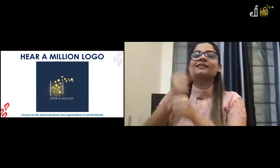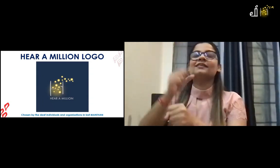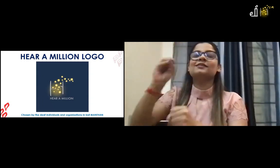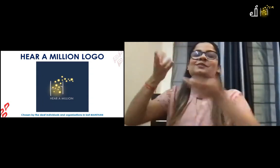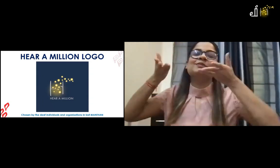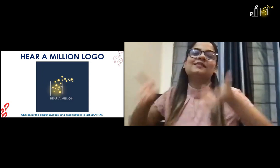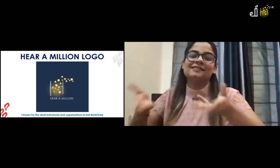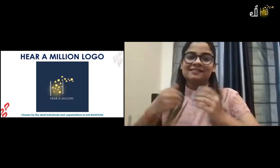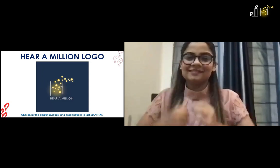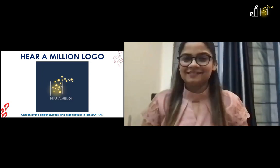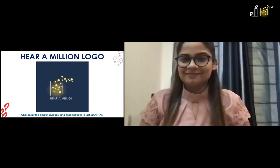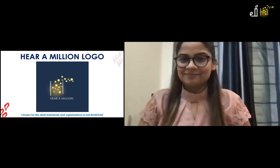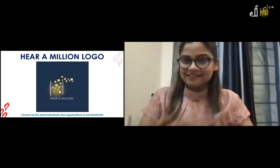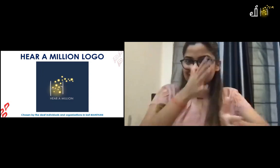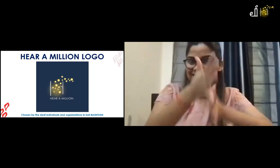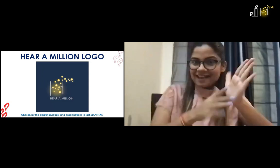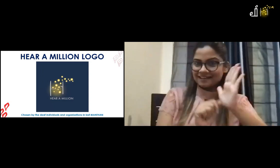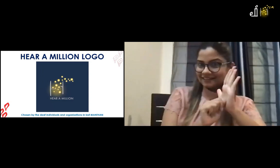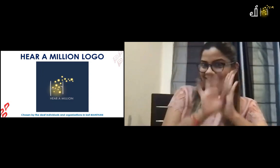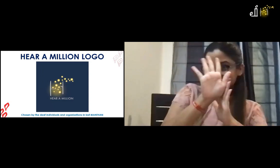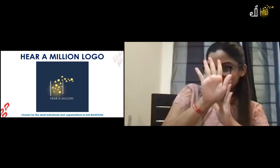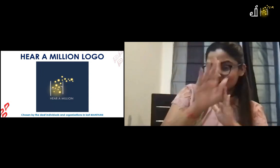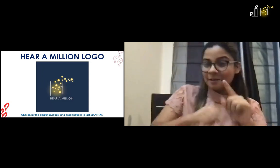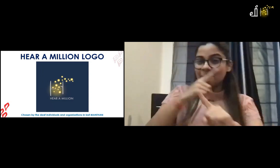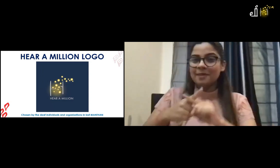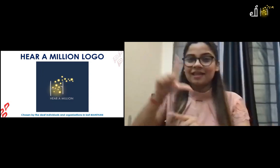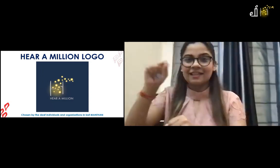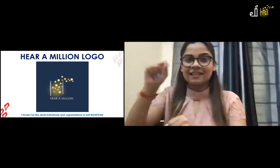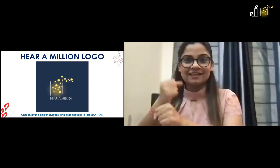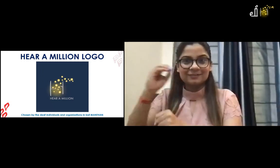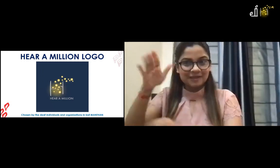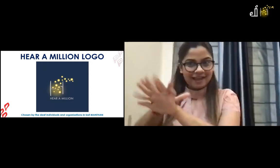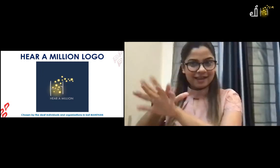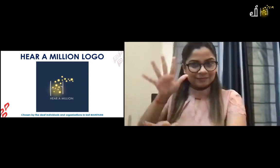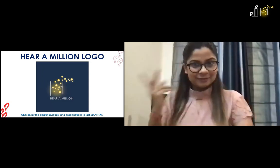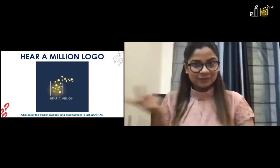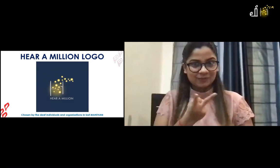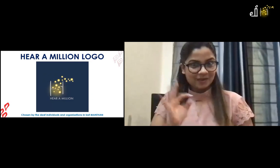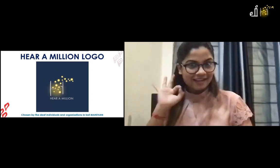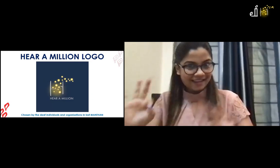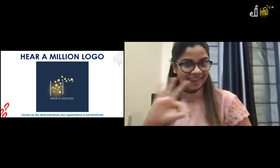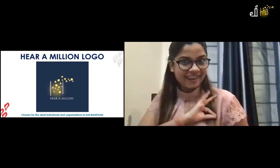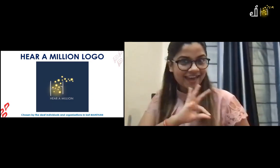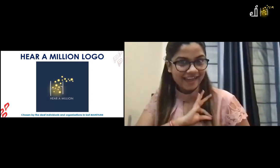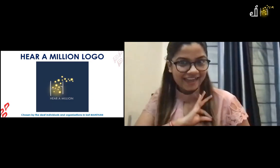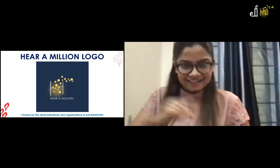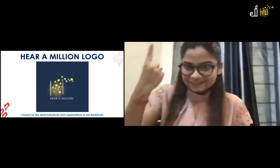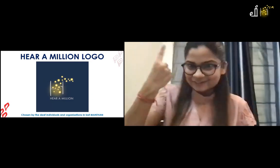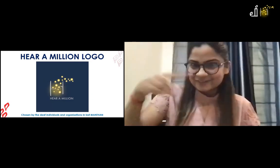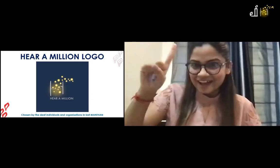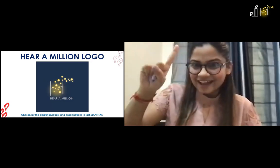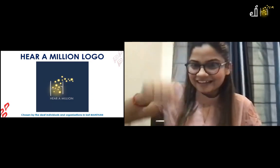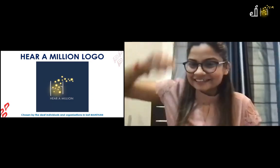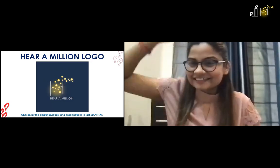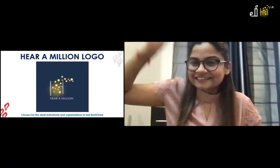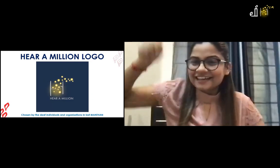resonates with the deaf community, and there's a greater light. So the sign, Hero Million, and the logo, it's all connected. And I hope